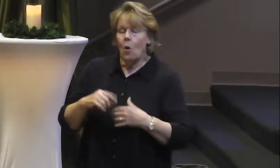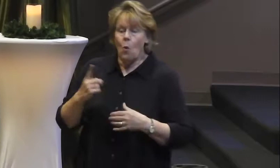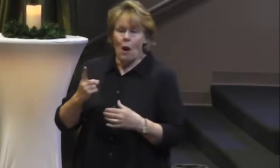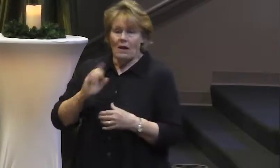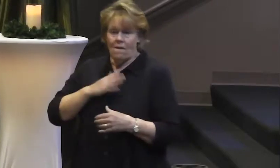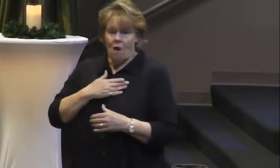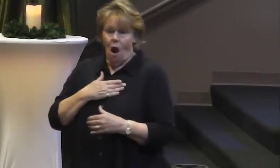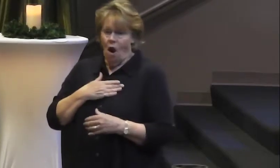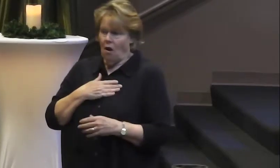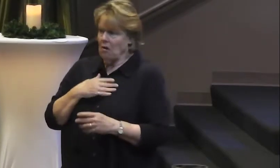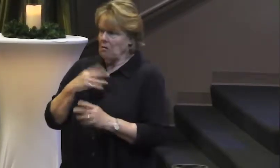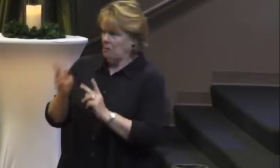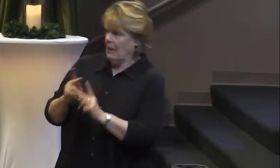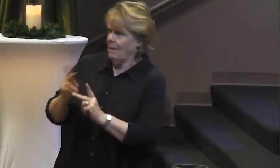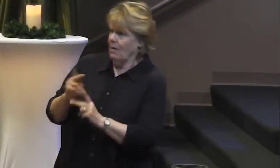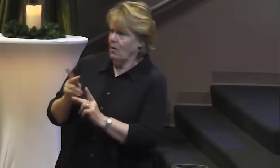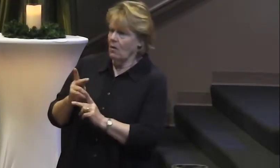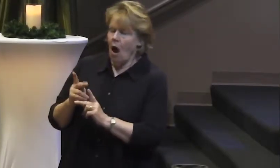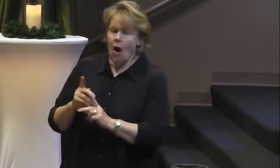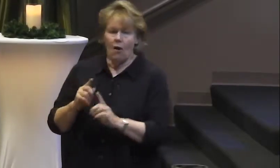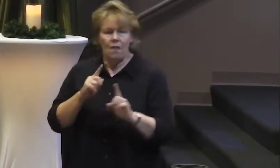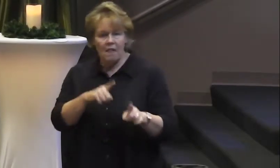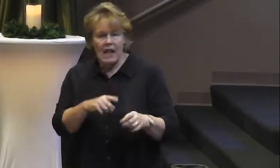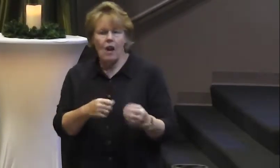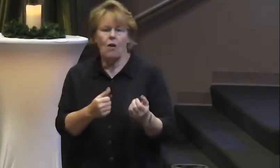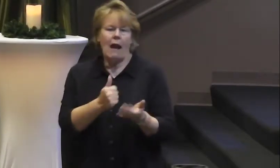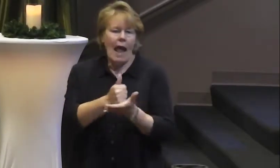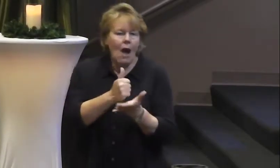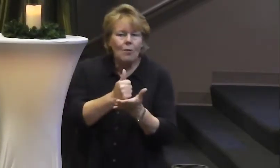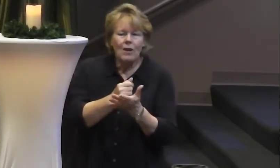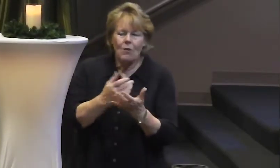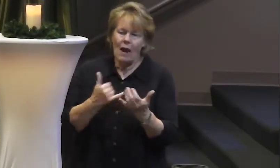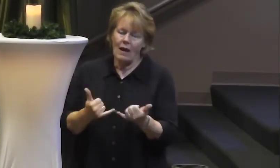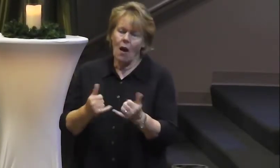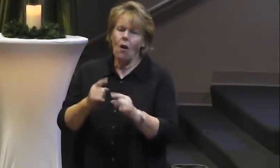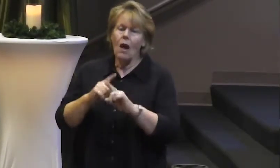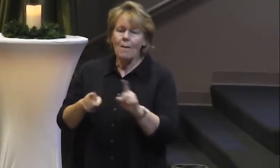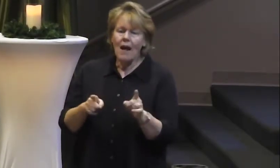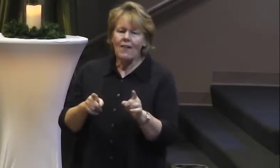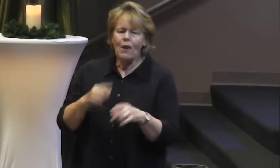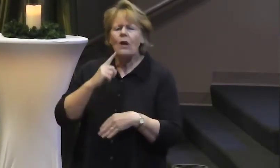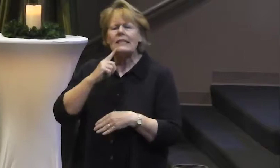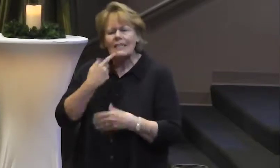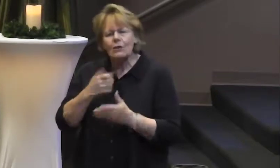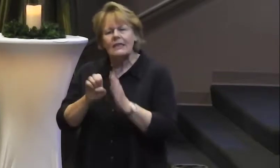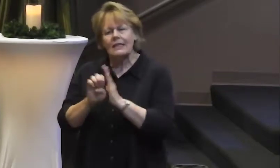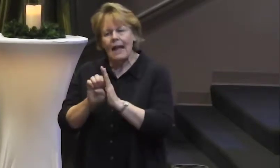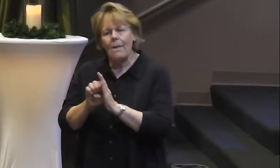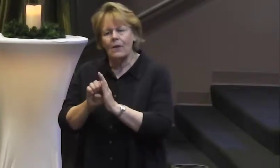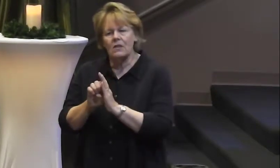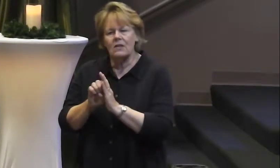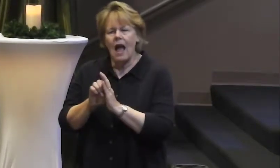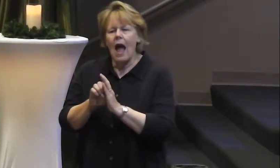But so many examples of serious displacement. And so the groans of